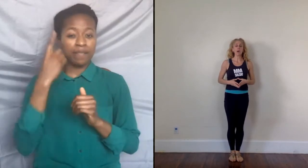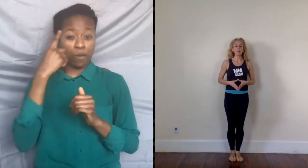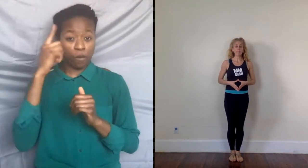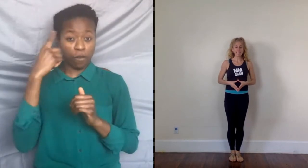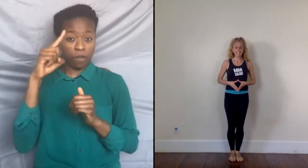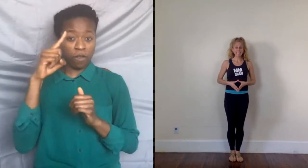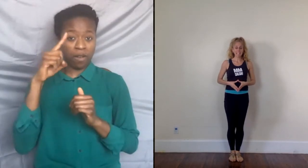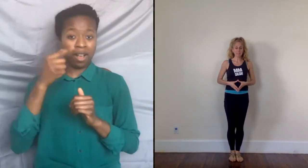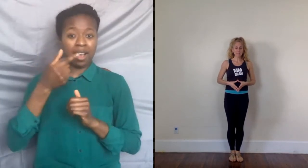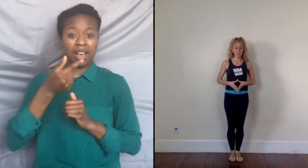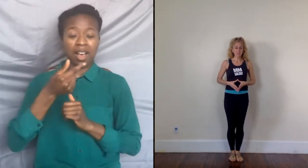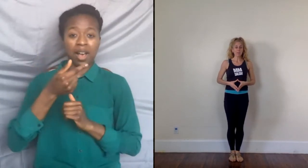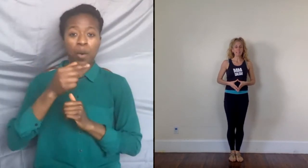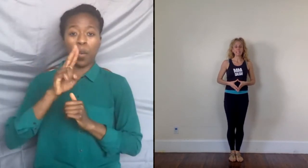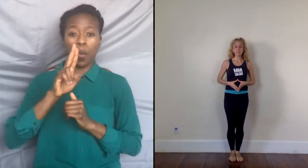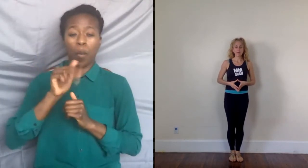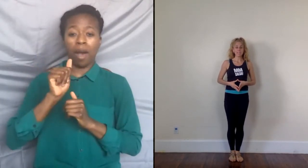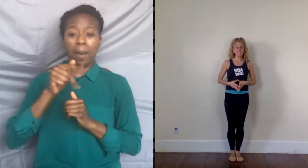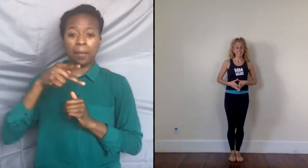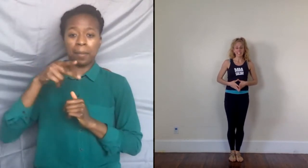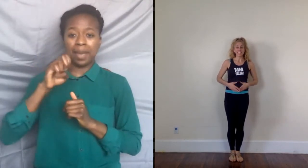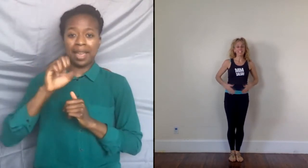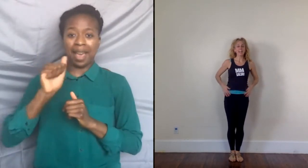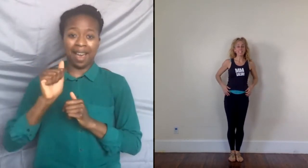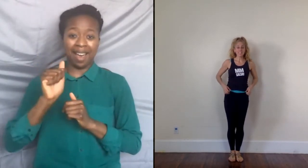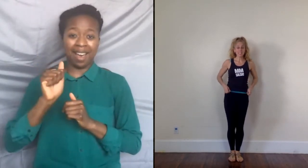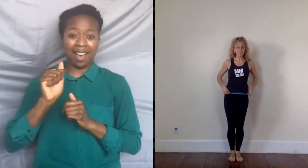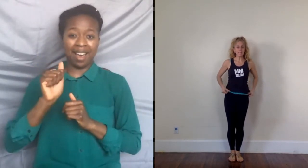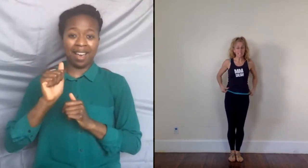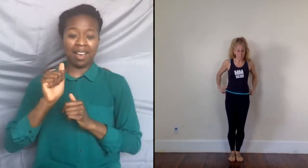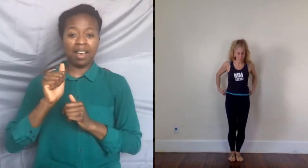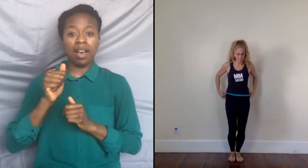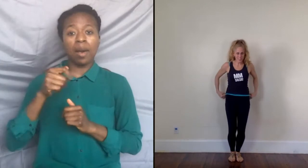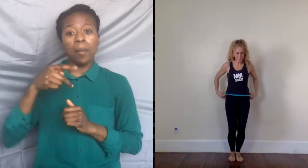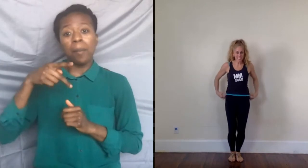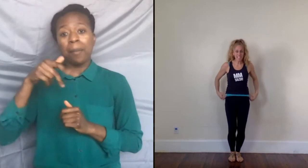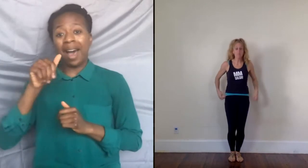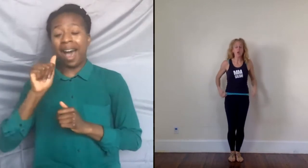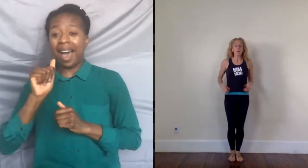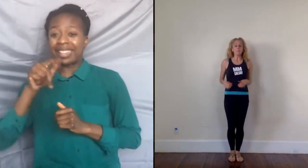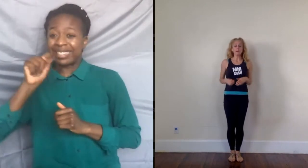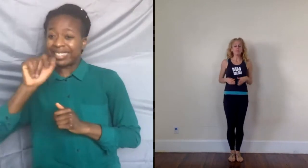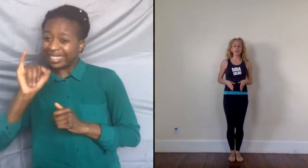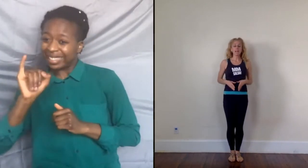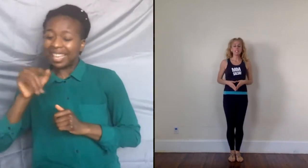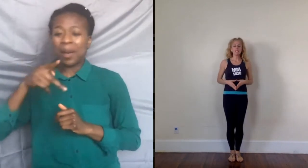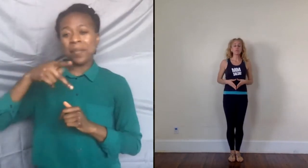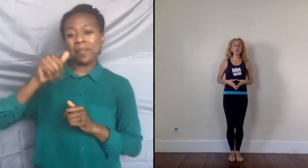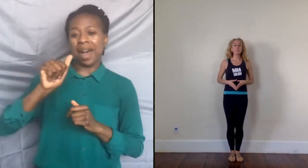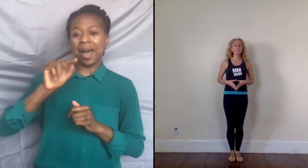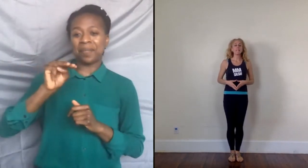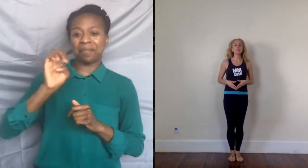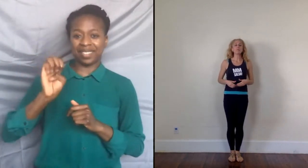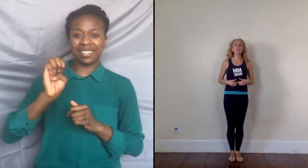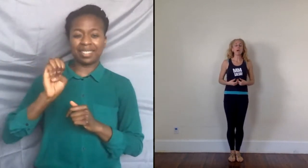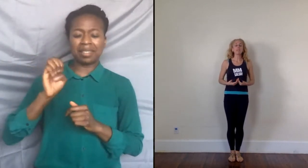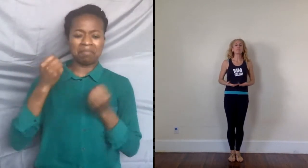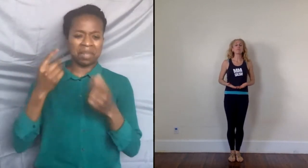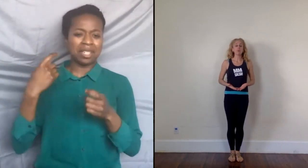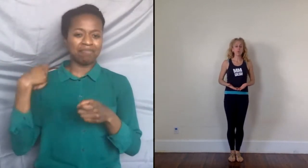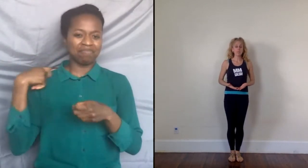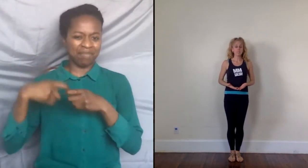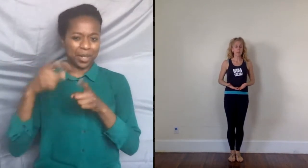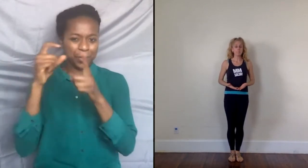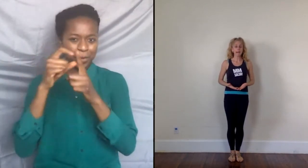our guapea step. Pa ti, pa mi. Lots of Spanish words for this step. But for us, it's going to be like we're